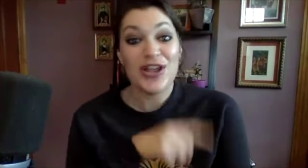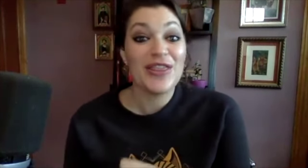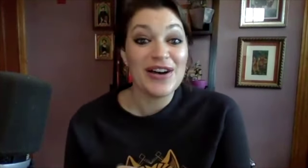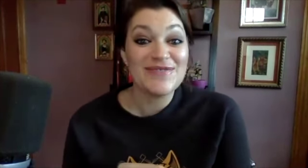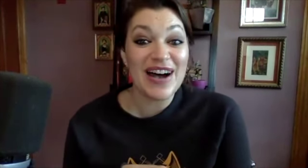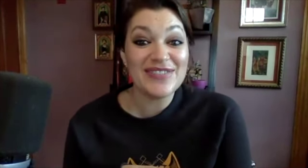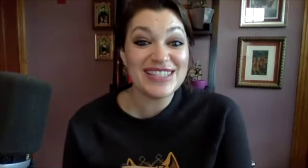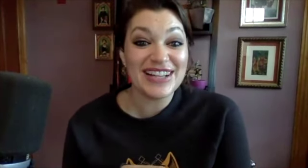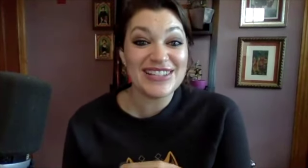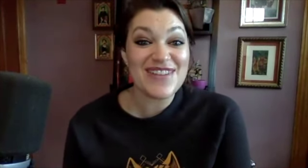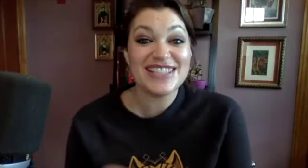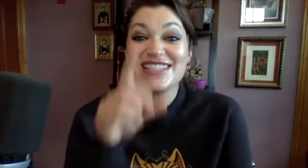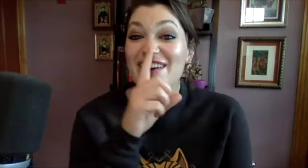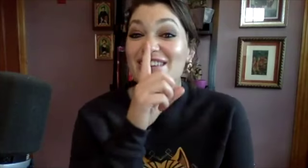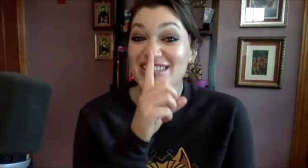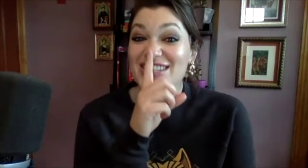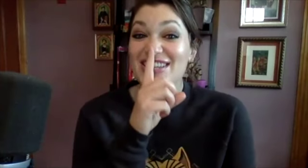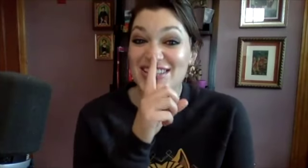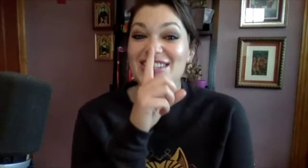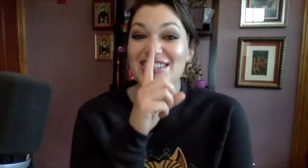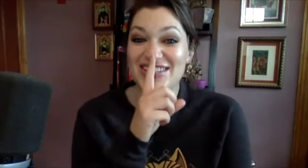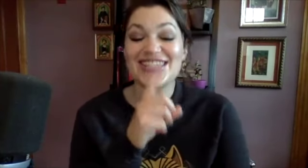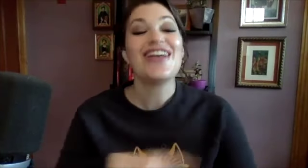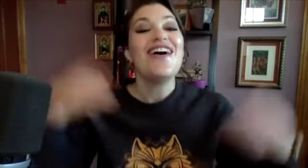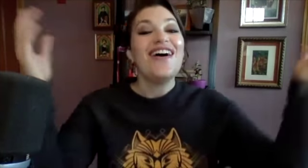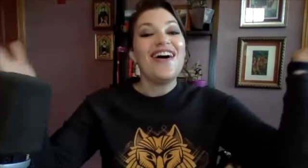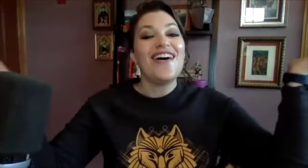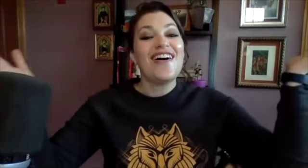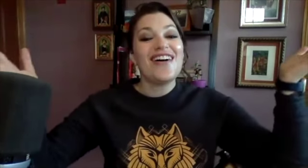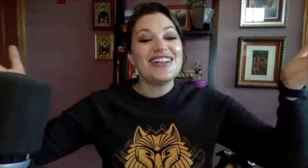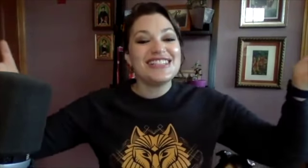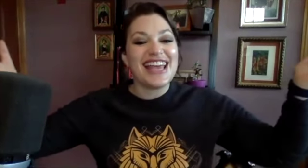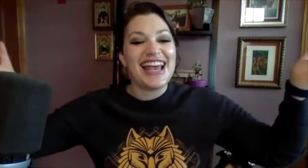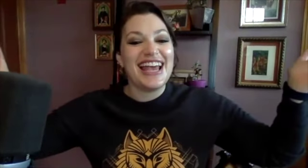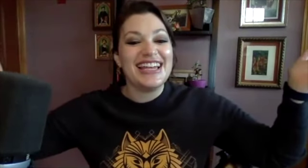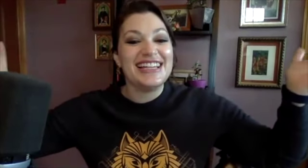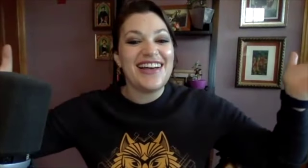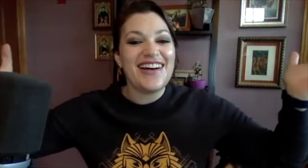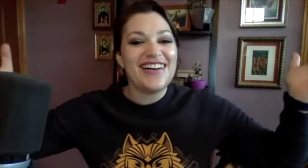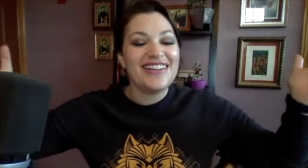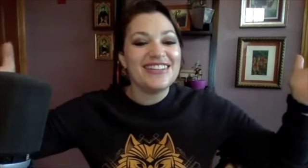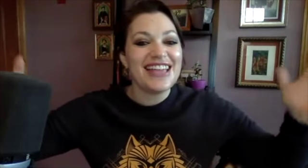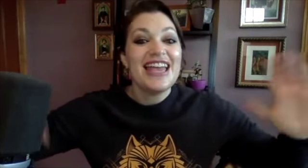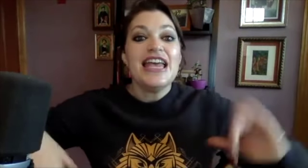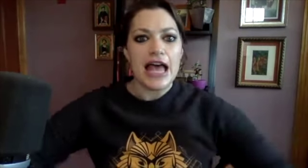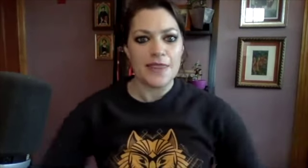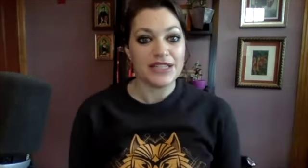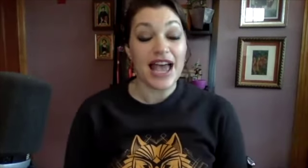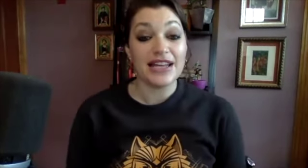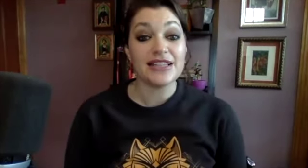The mommies on the bus go shh, shh, shh all day long. And the daddies on